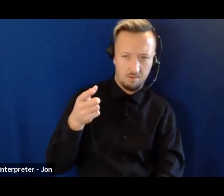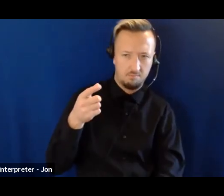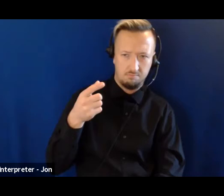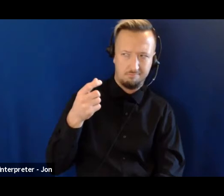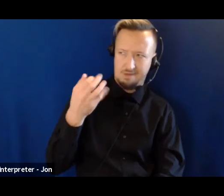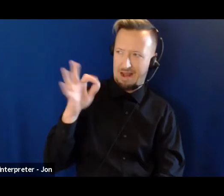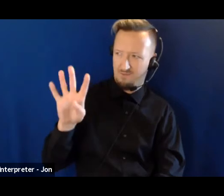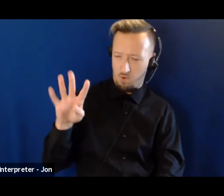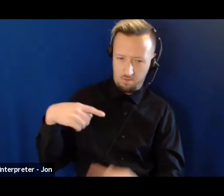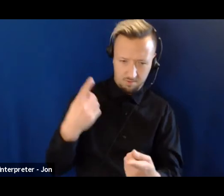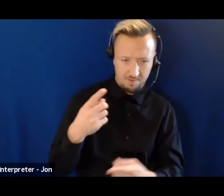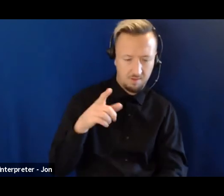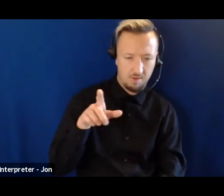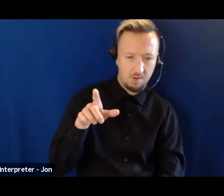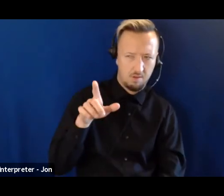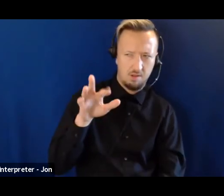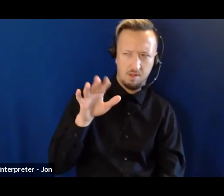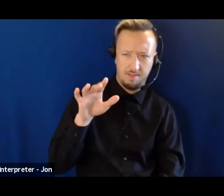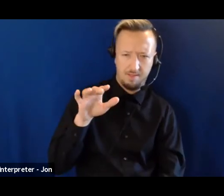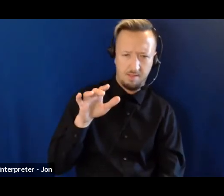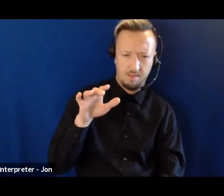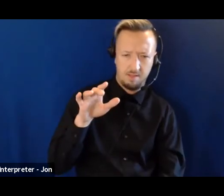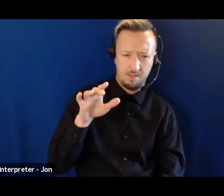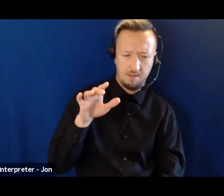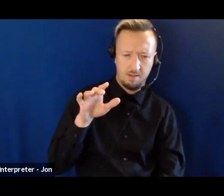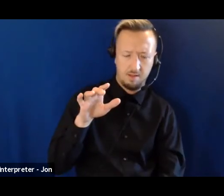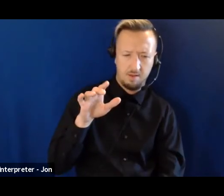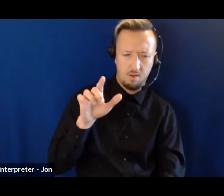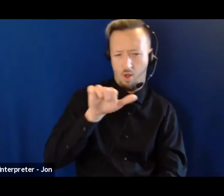I think, what, 5, 6 maybe now.